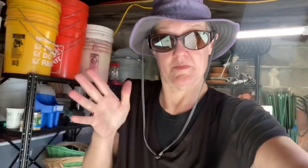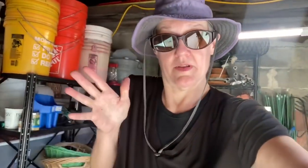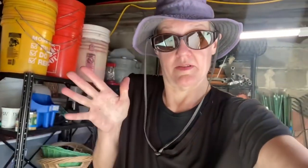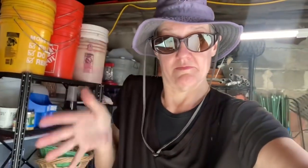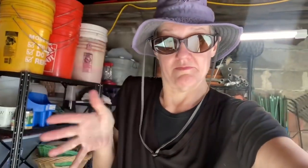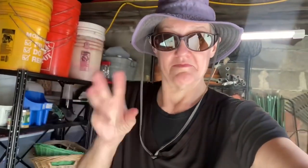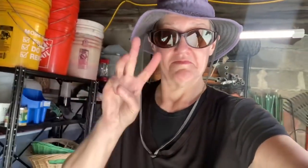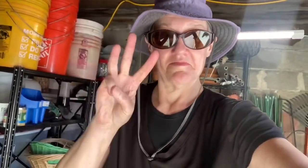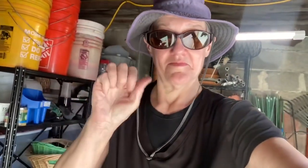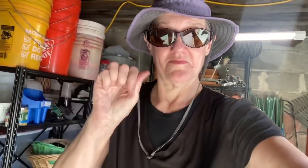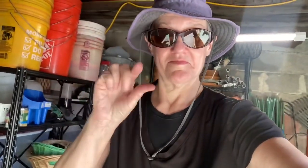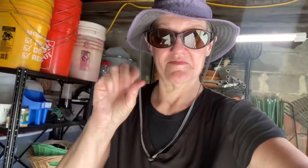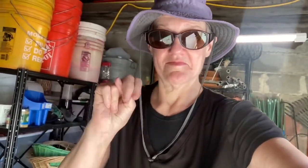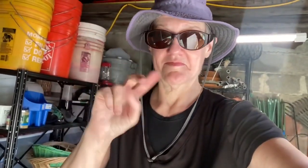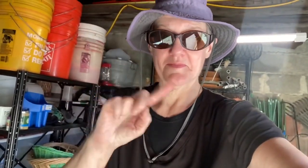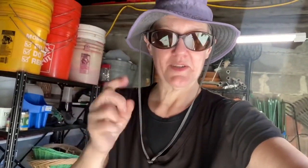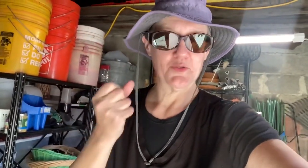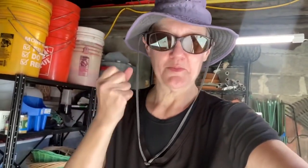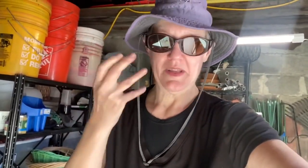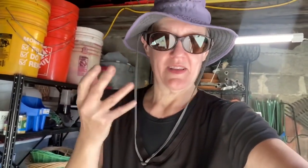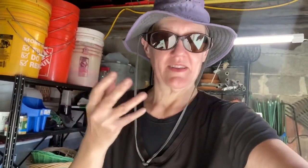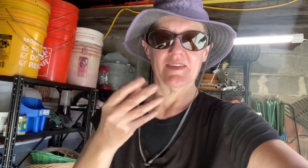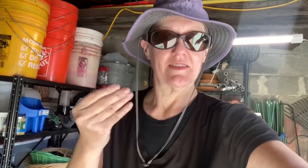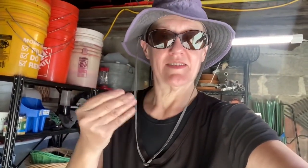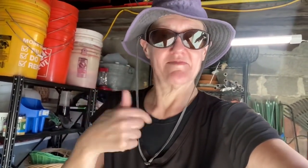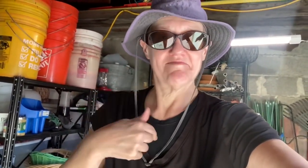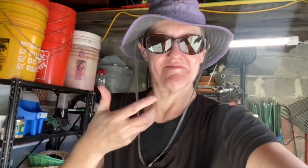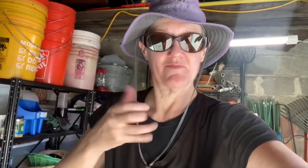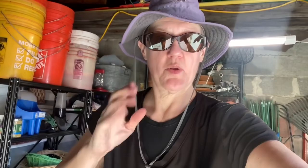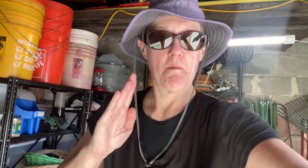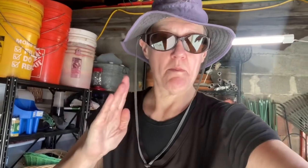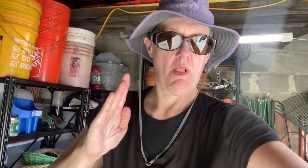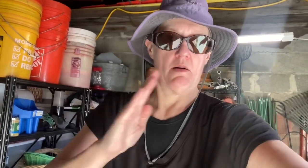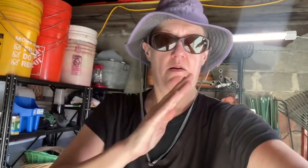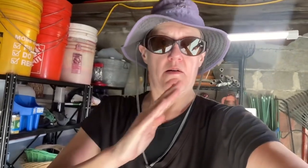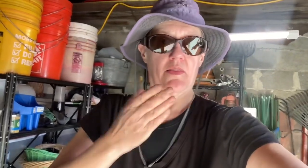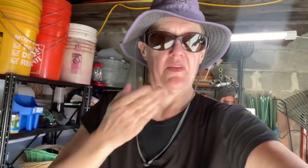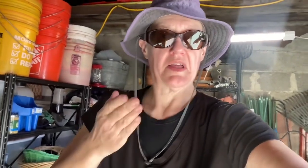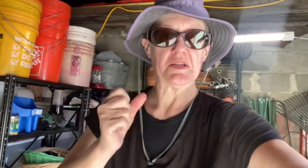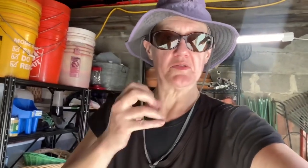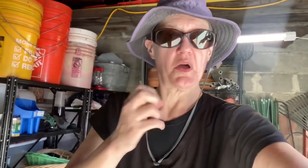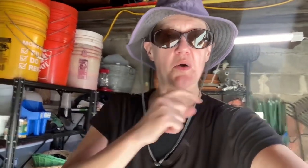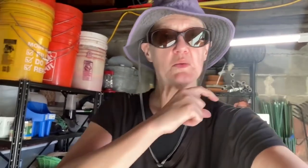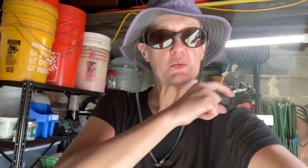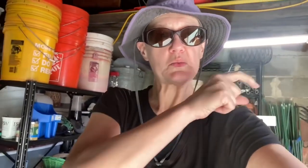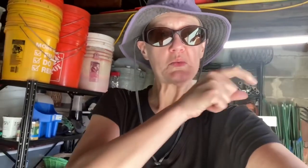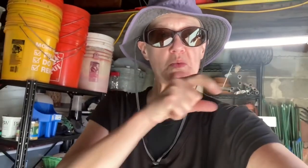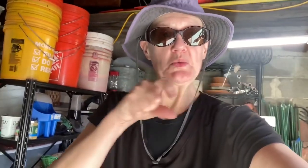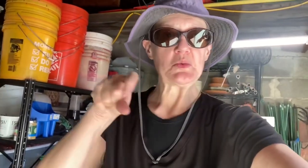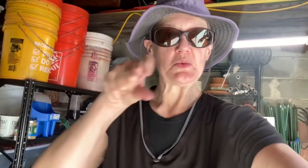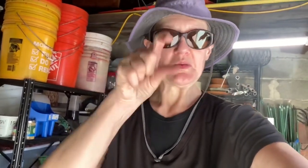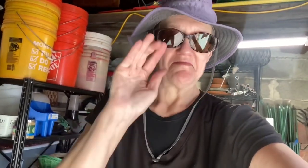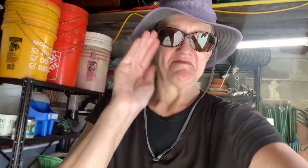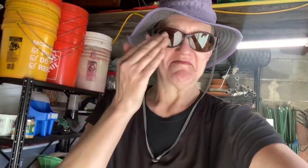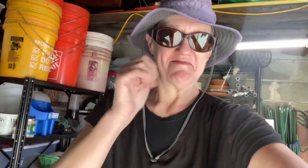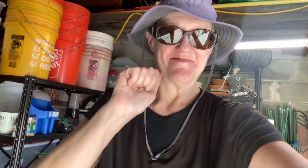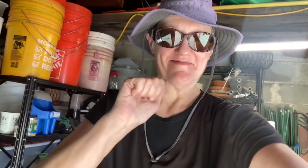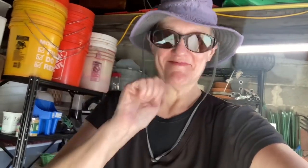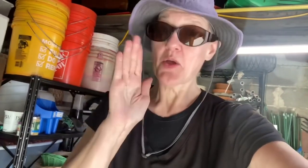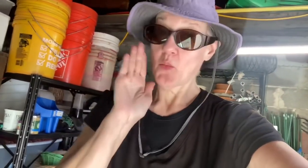Now I envision leaving them all in the wagon, but obviously there's too many. And I didn't want to pile them up somewhere and block things, but